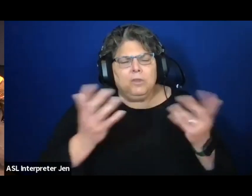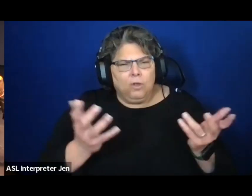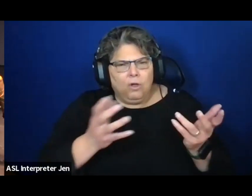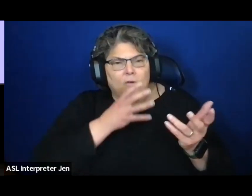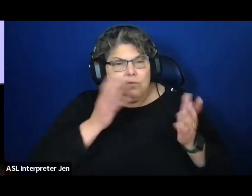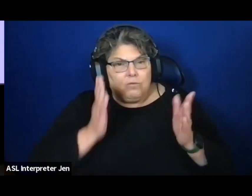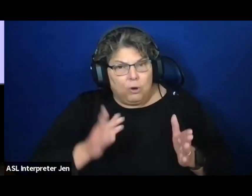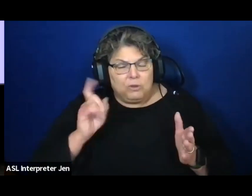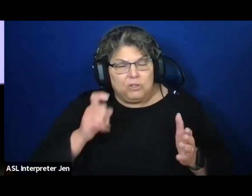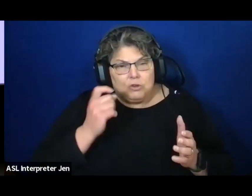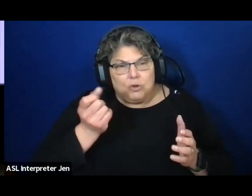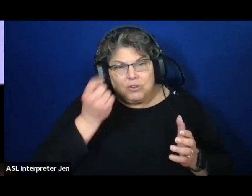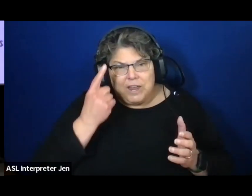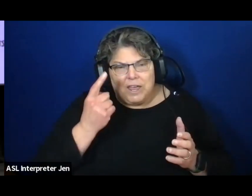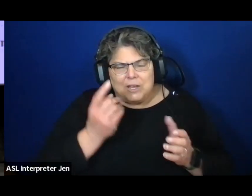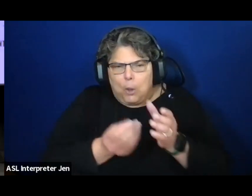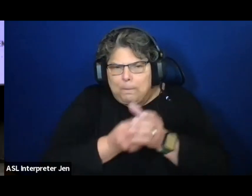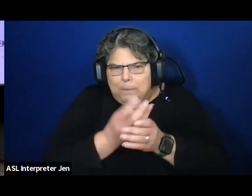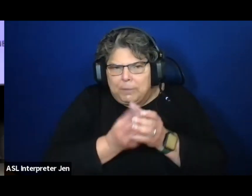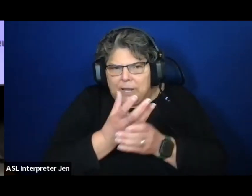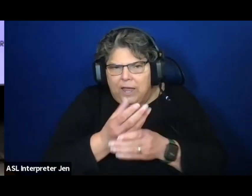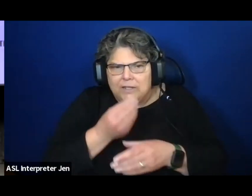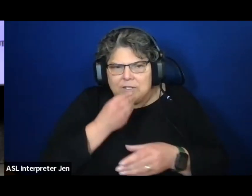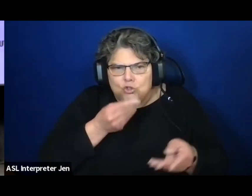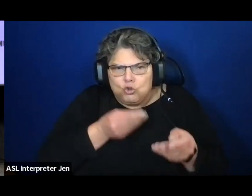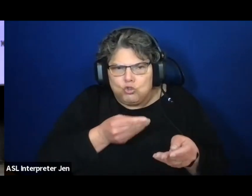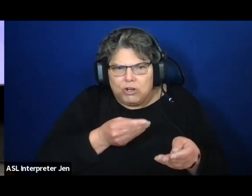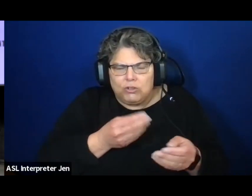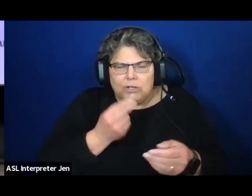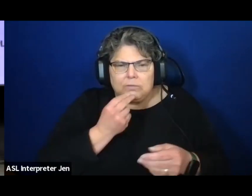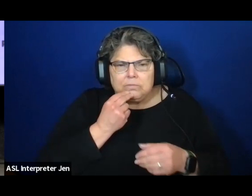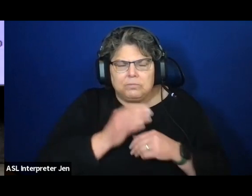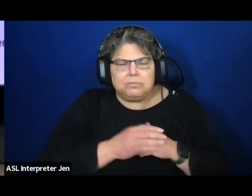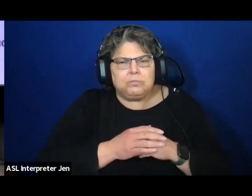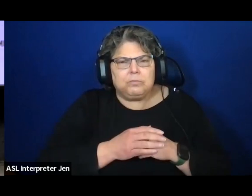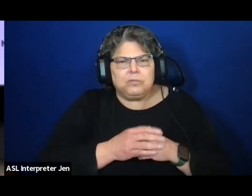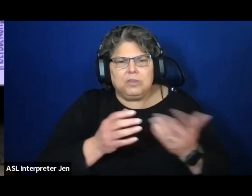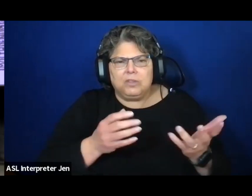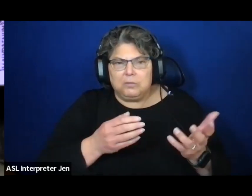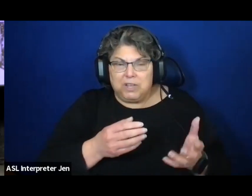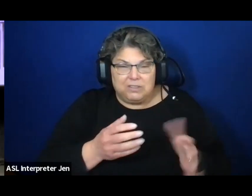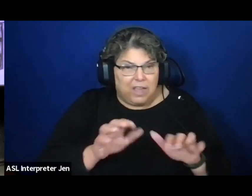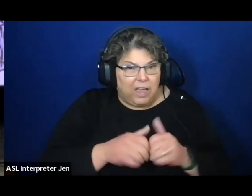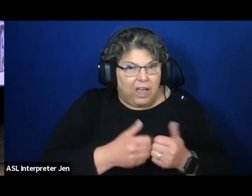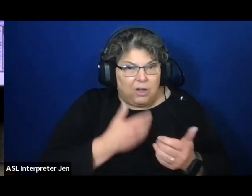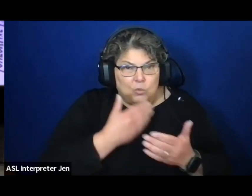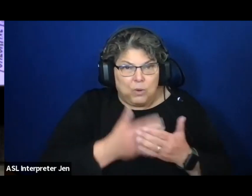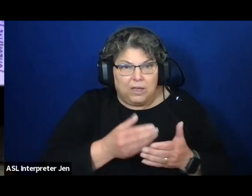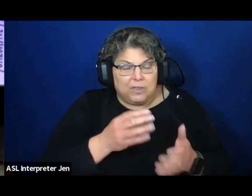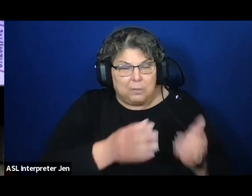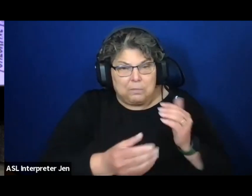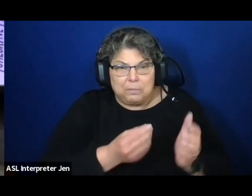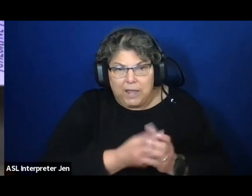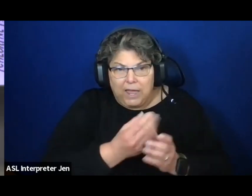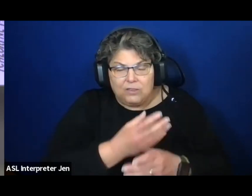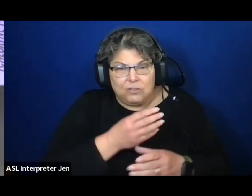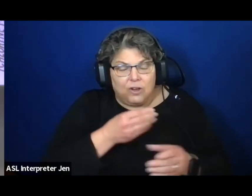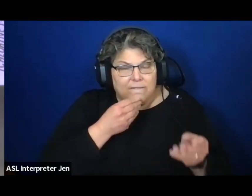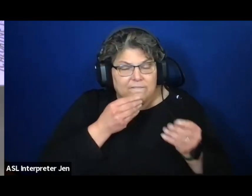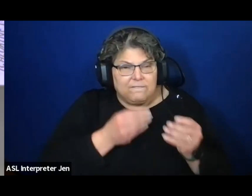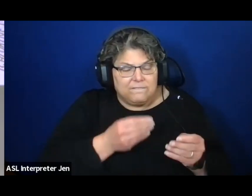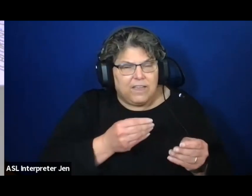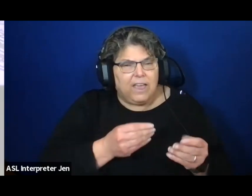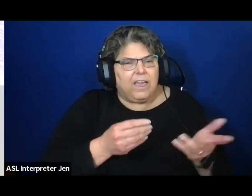to understand plant nutrition, because plant nutrition determines your harvest, your yield, and all those things. But we have some fancy names. We have